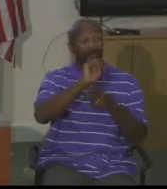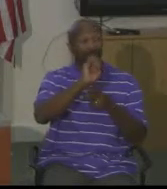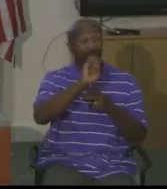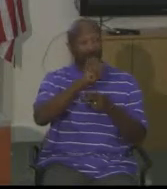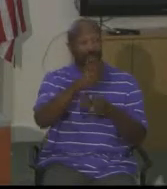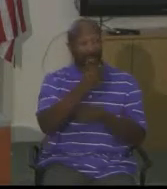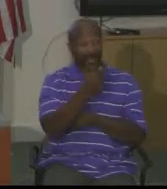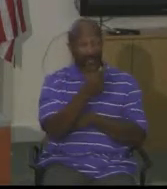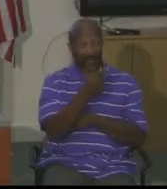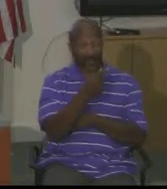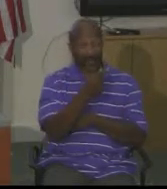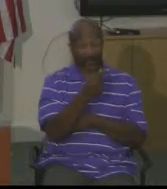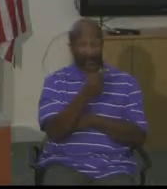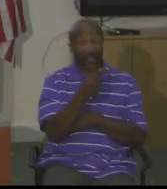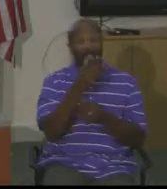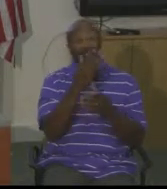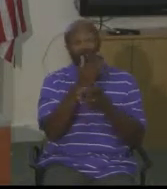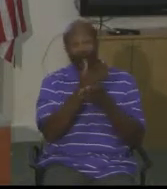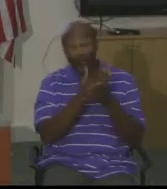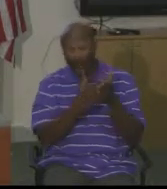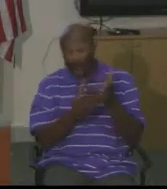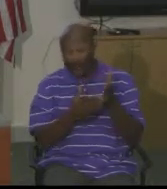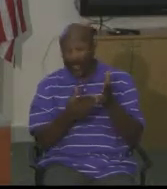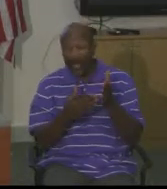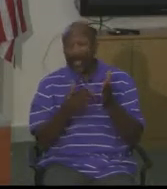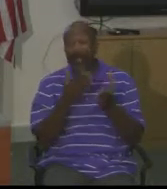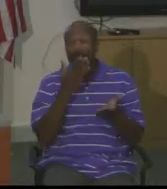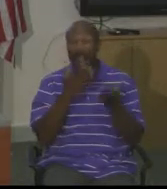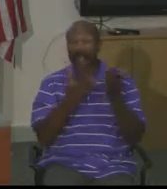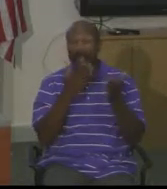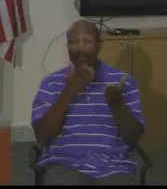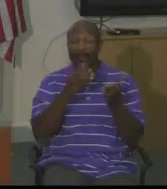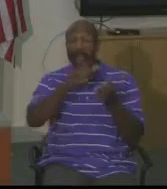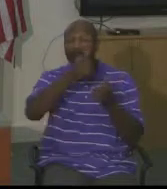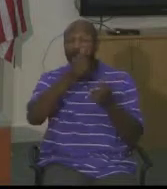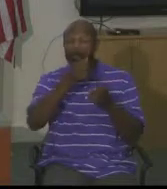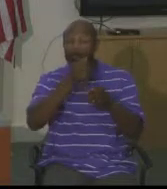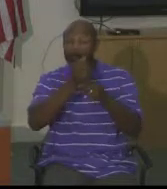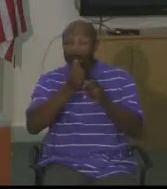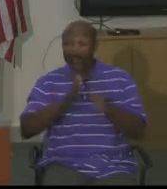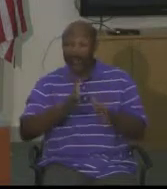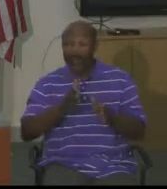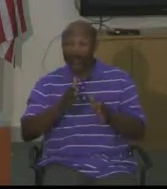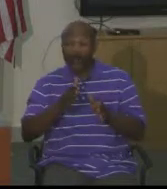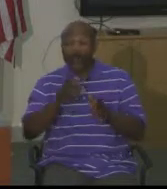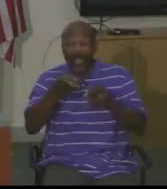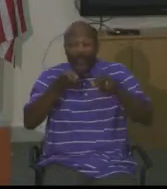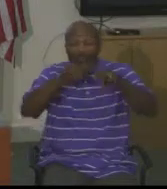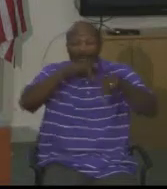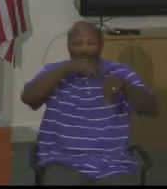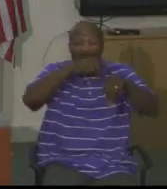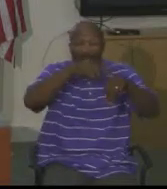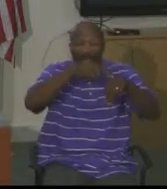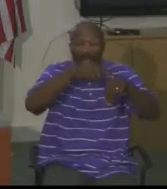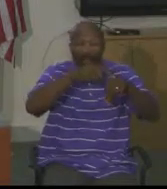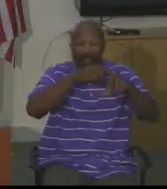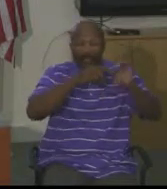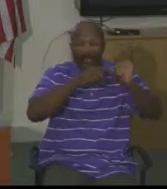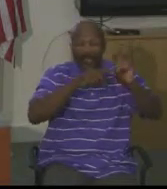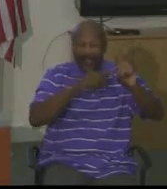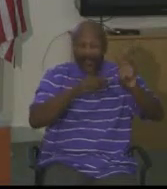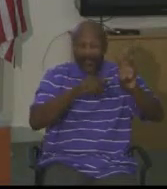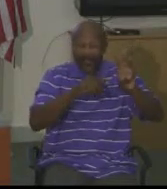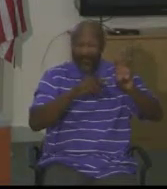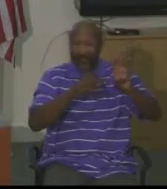And then in some special cases, for other clone manufacturers, They increased it even more